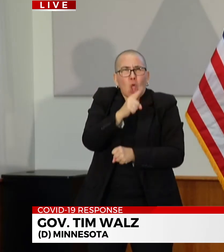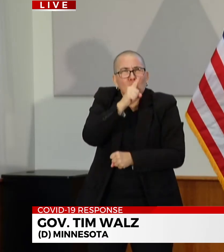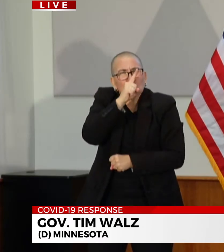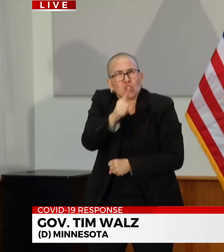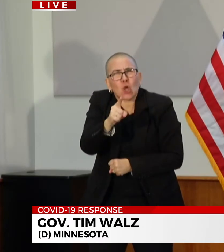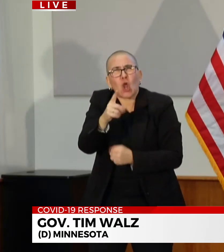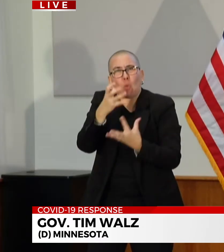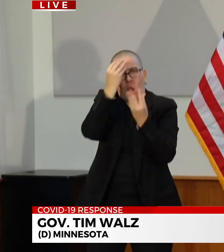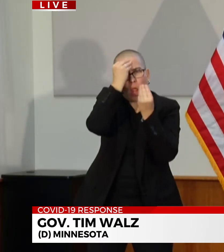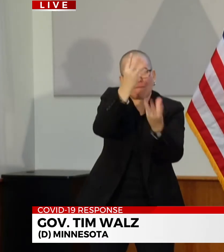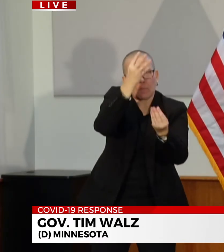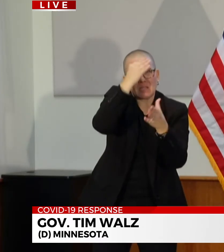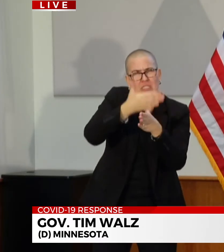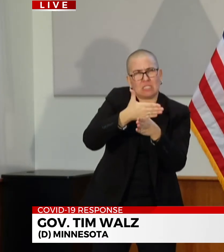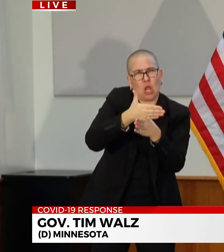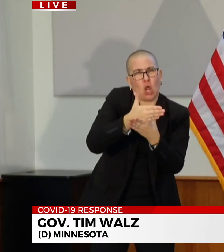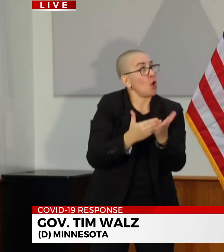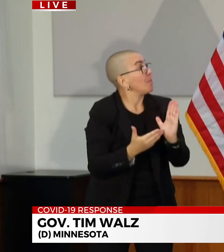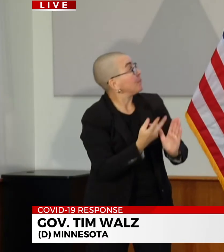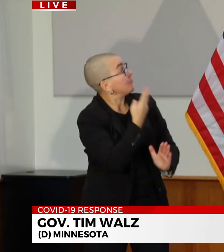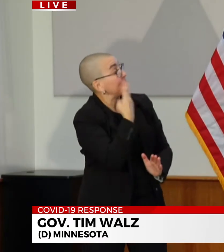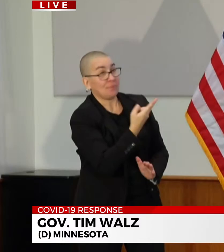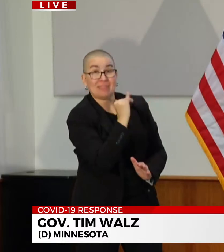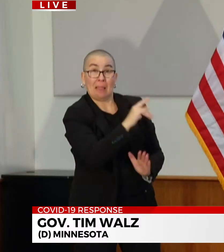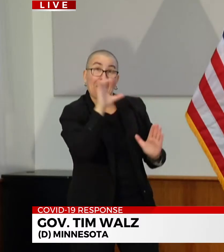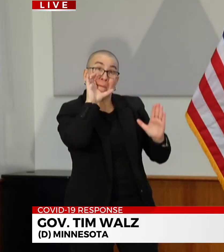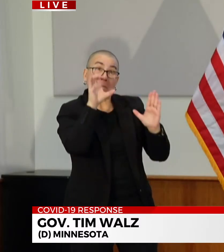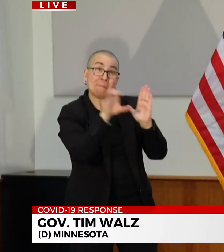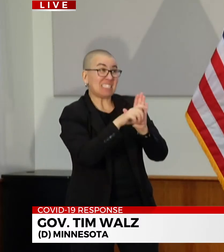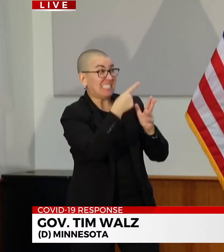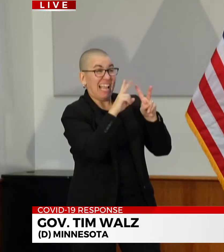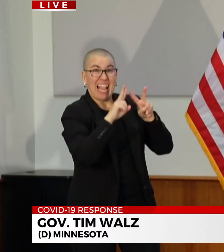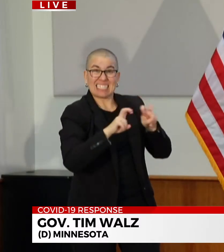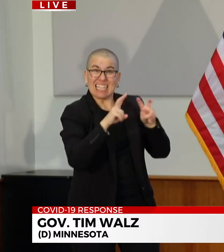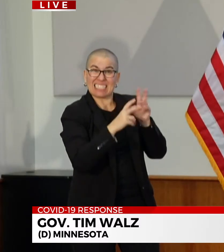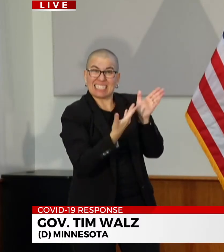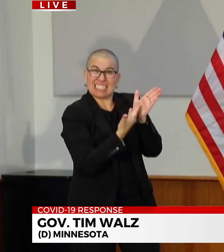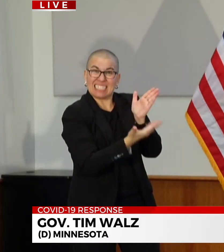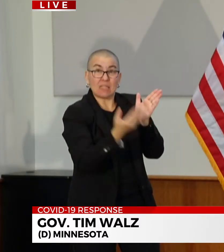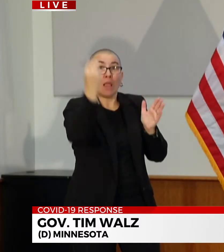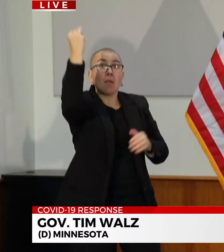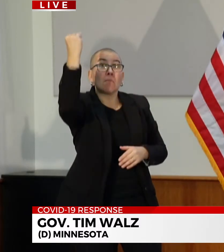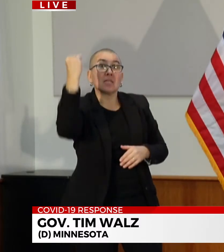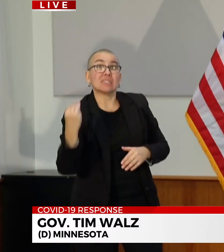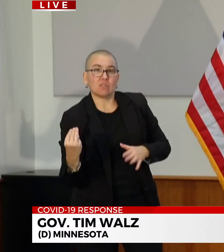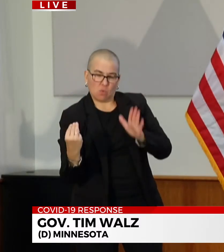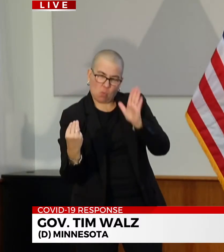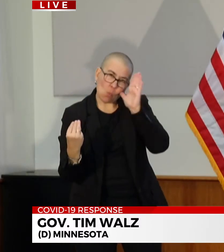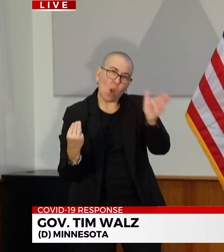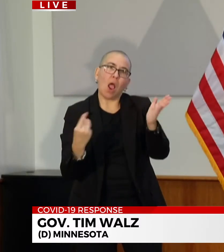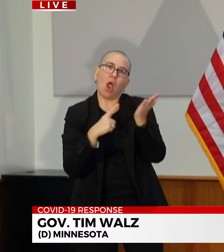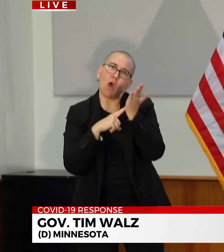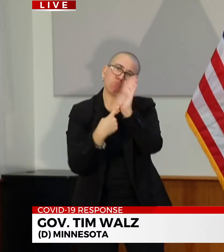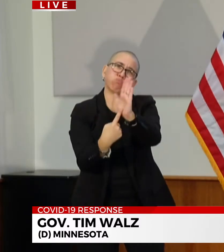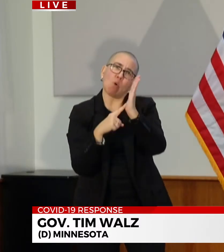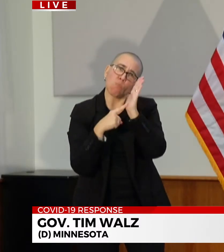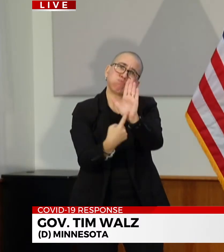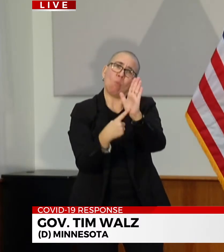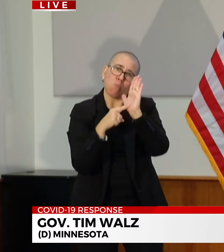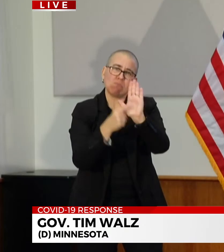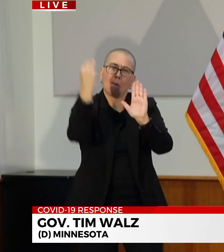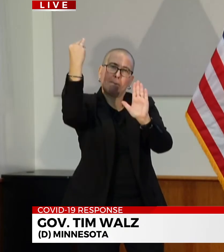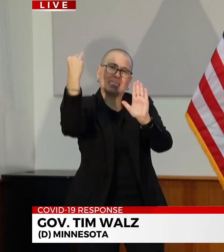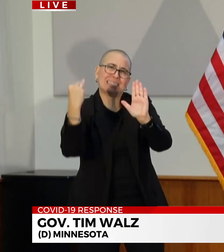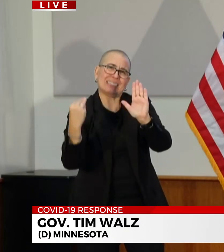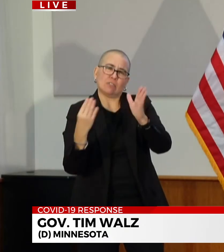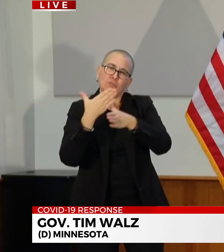getting it there. This deep dive, and I think we want to take Mondays going forward to try and set that baseline, get updated on it. And again,